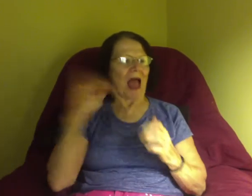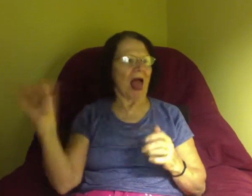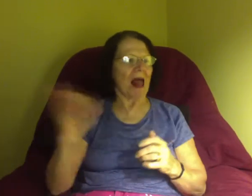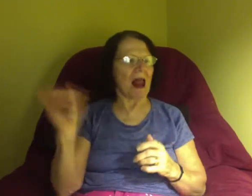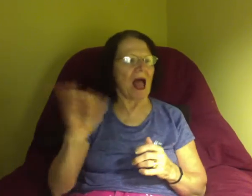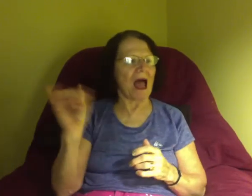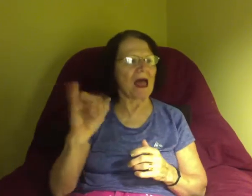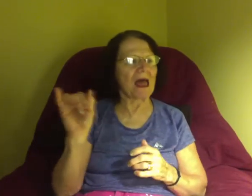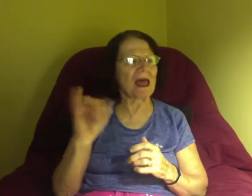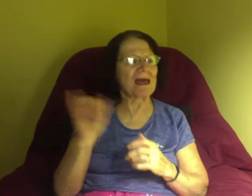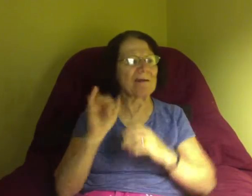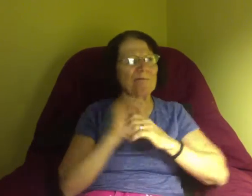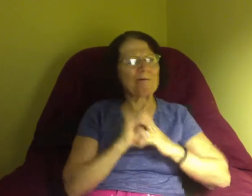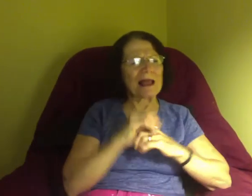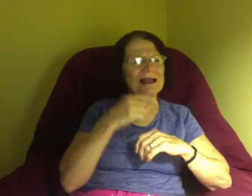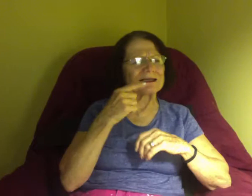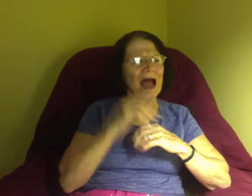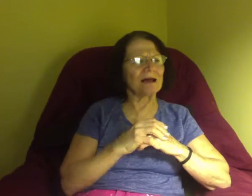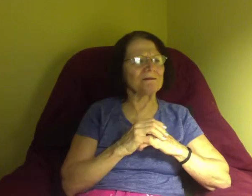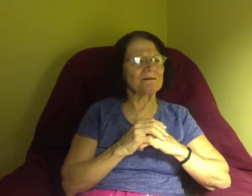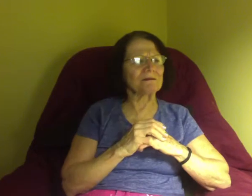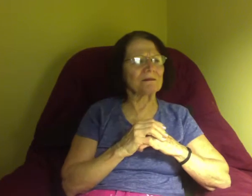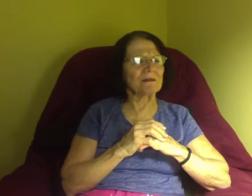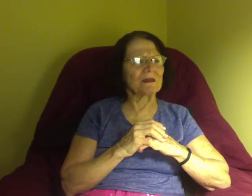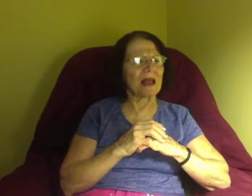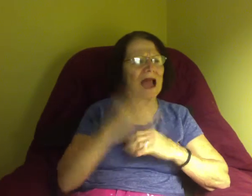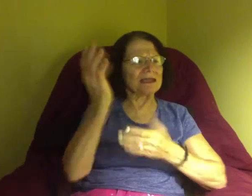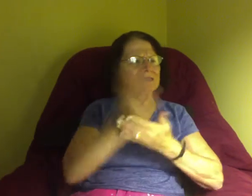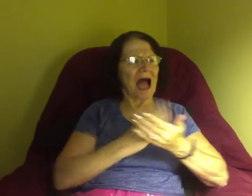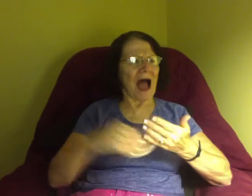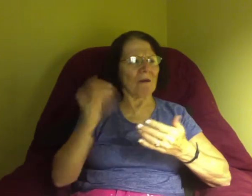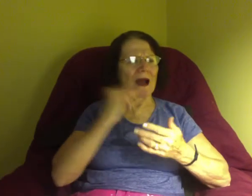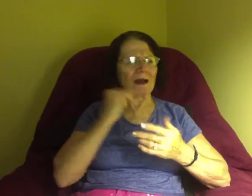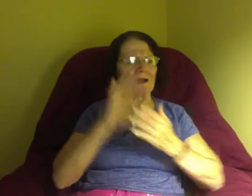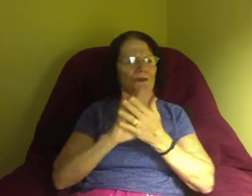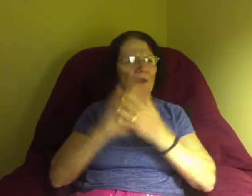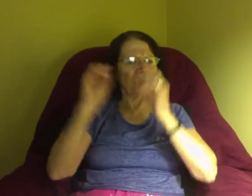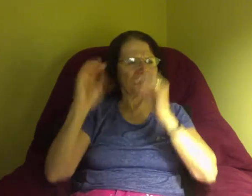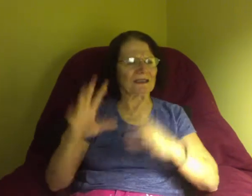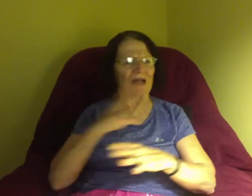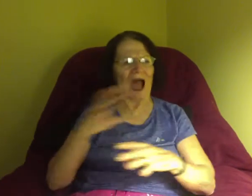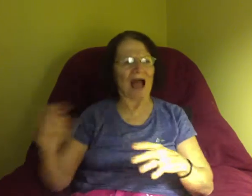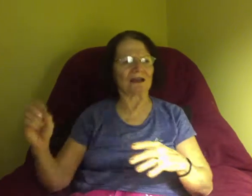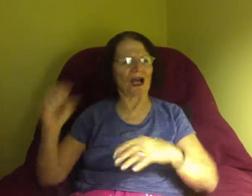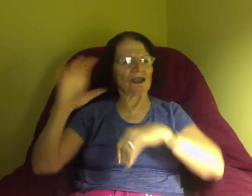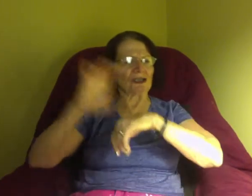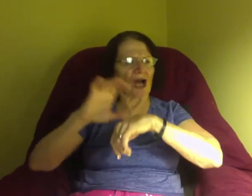have a little bit of gun.